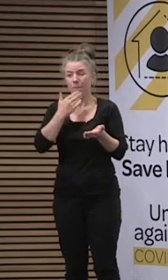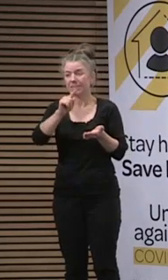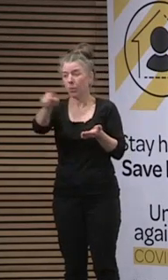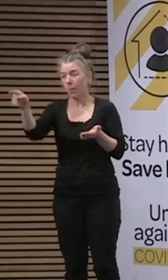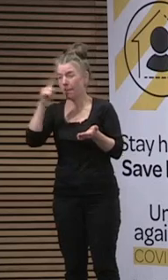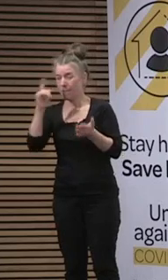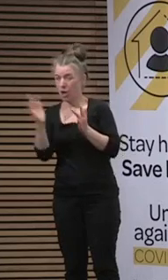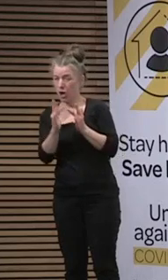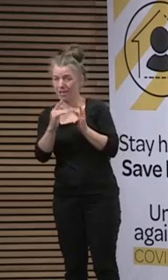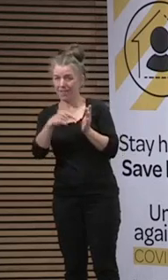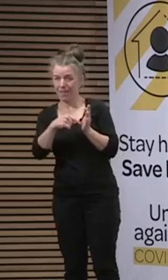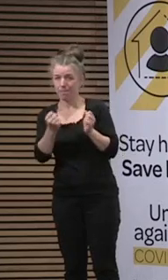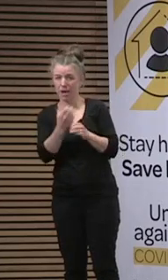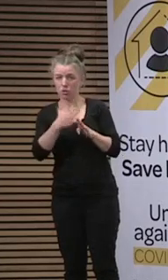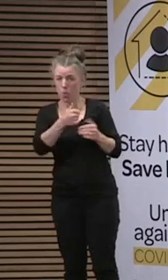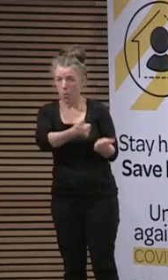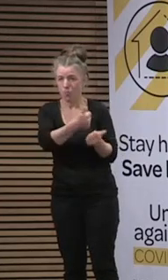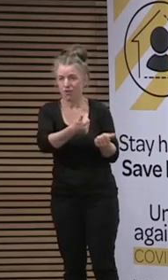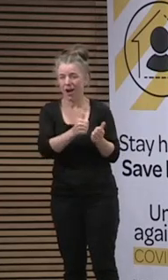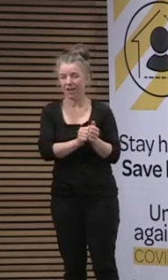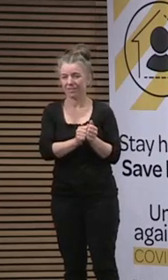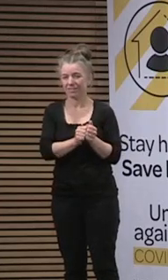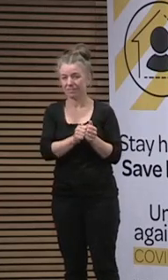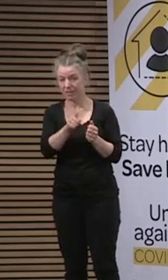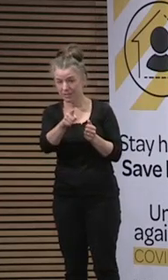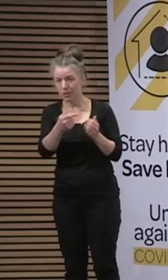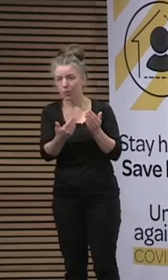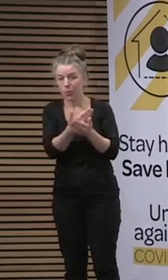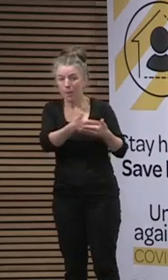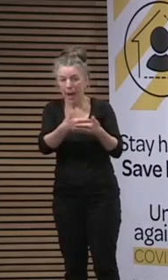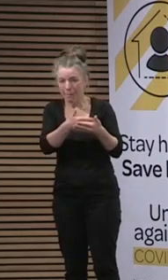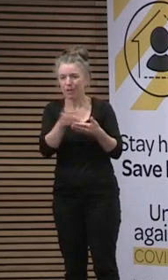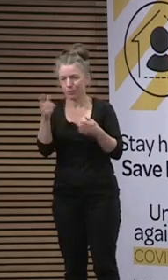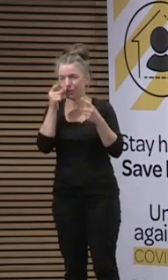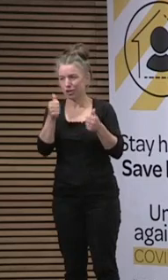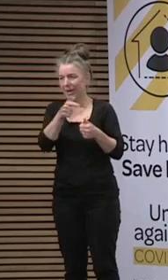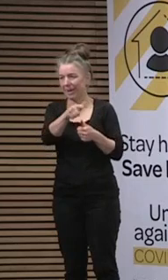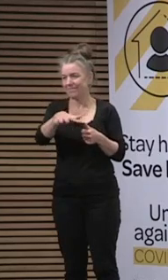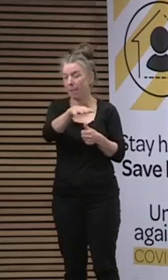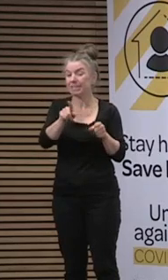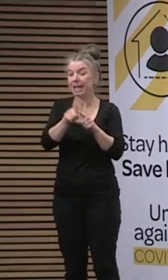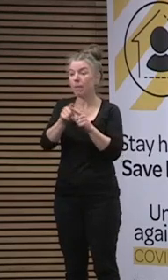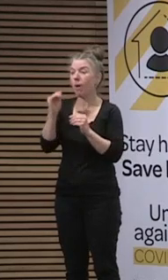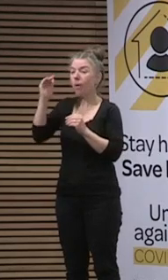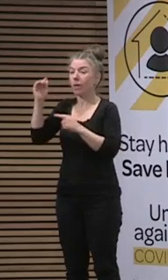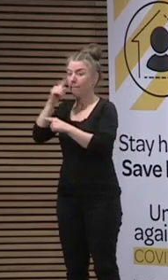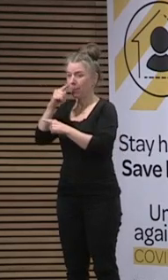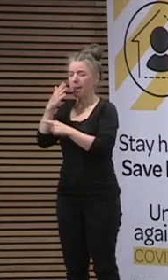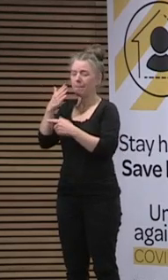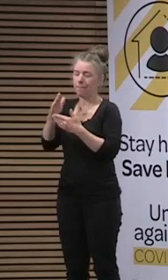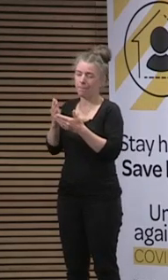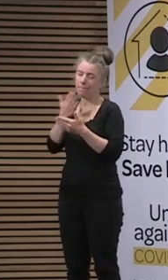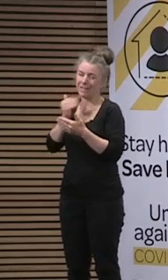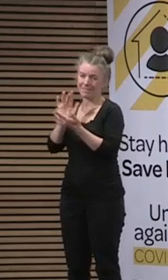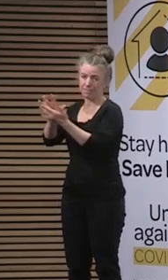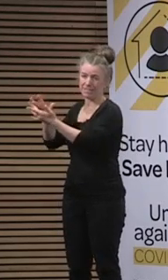in contact, reach out, check in on those families, see how they're doing in the same way we ask that you do with older New Zealanders. There are people